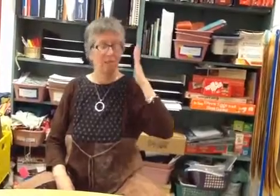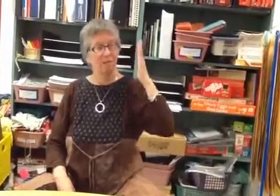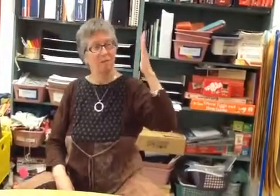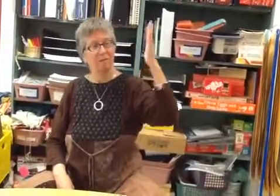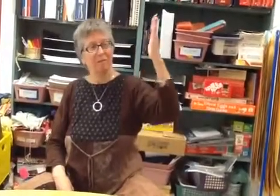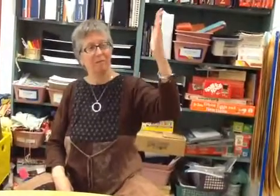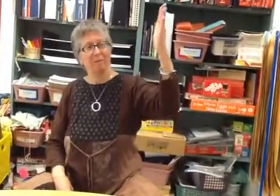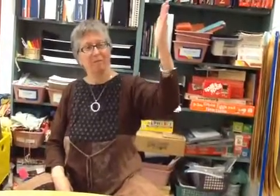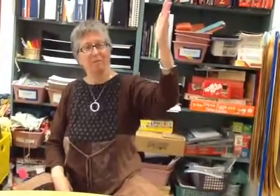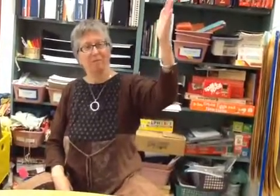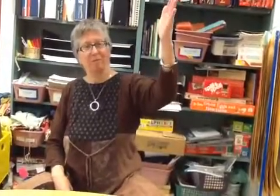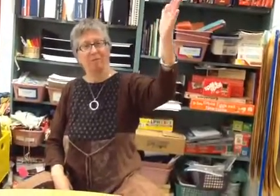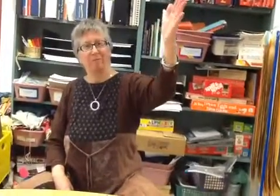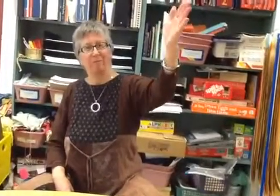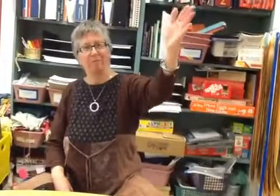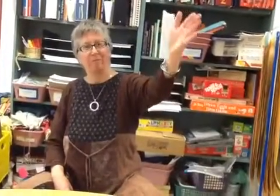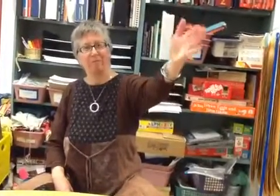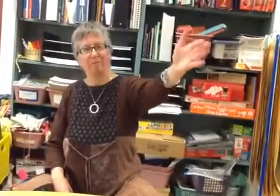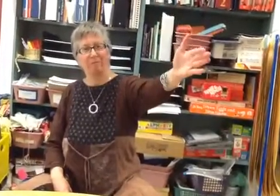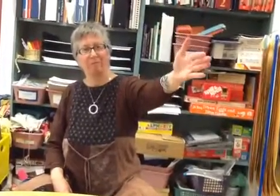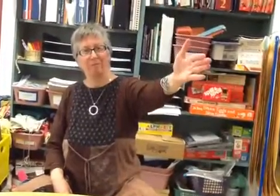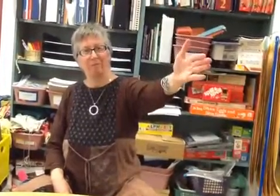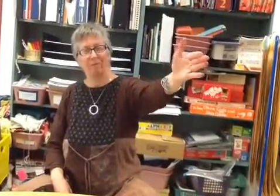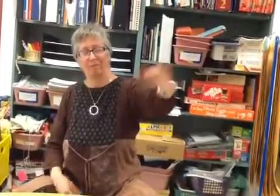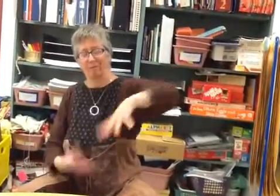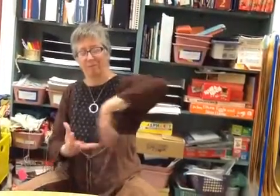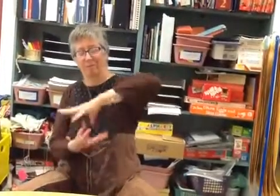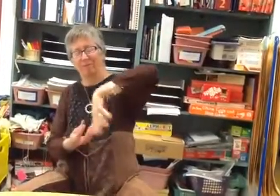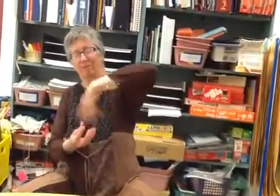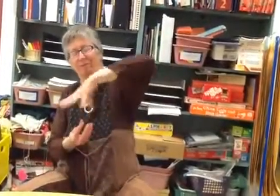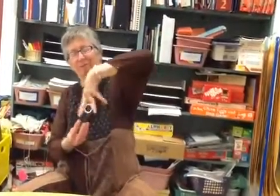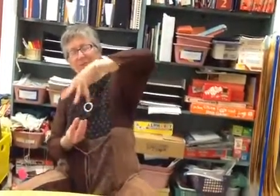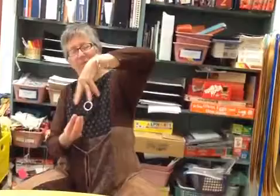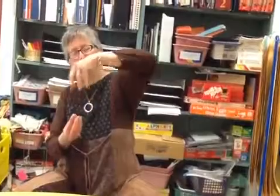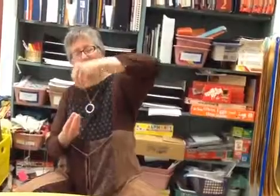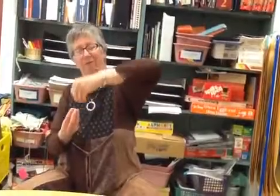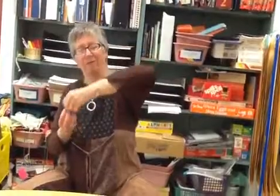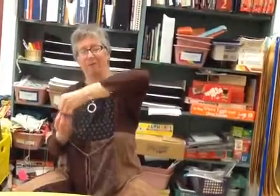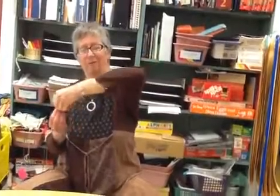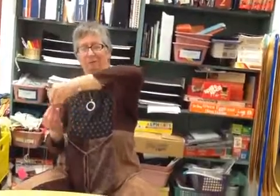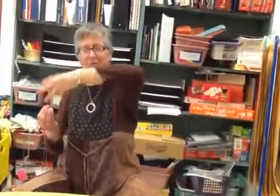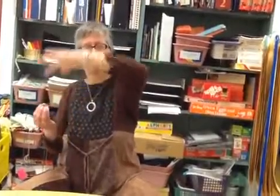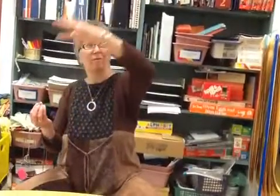holds, after a hurricane comes a rainbow.